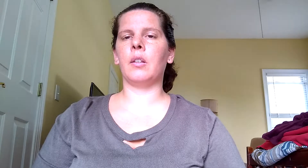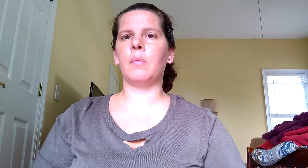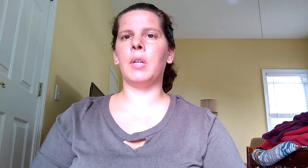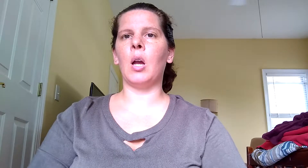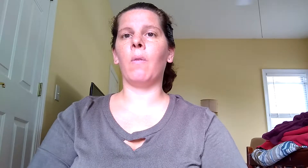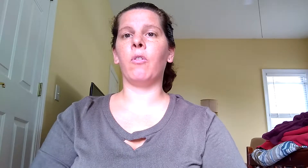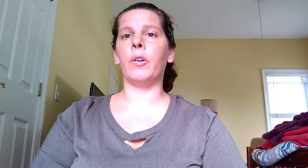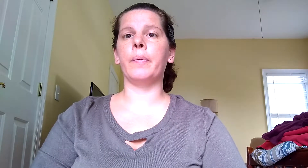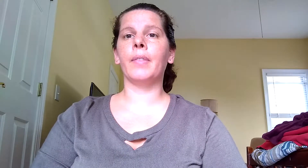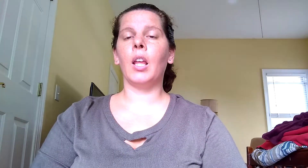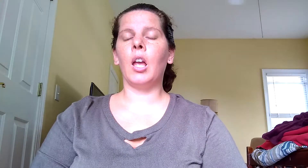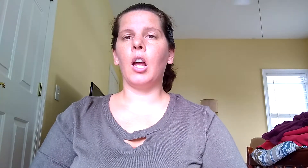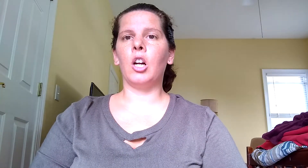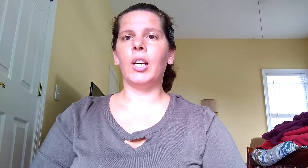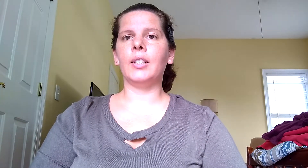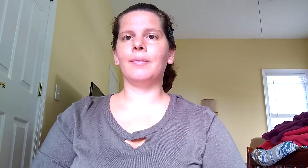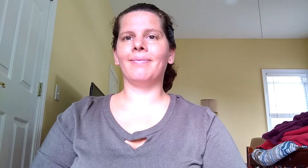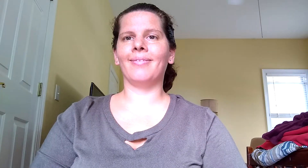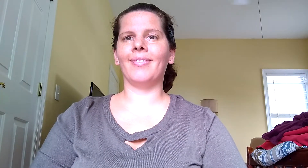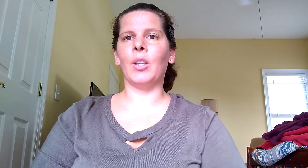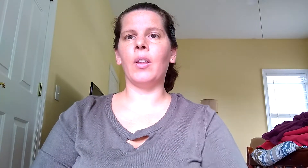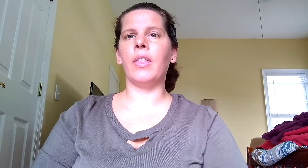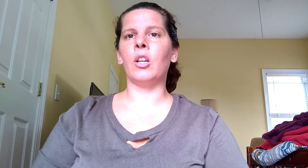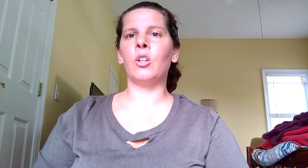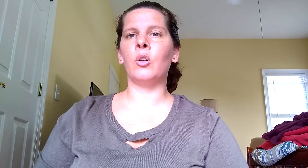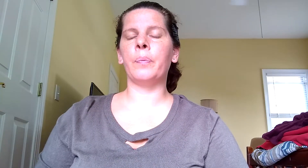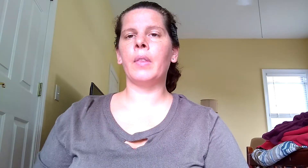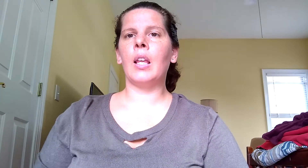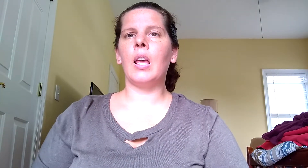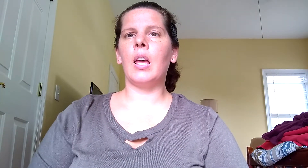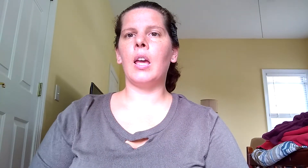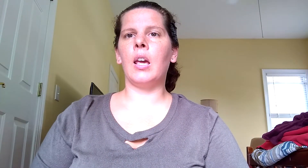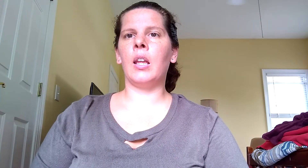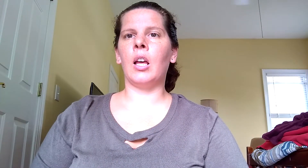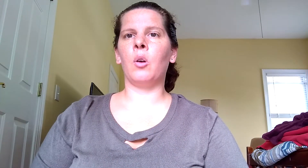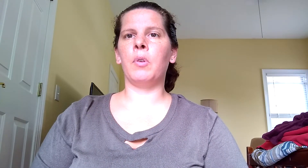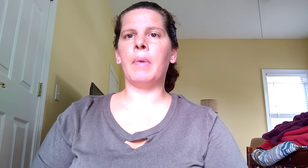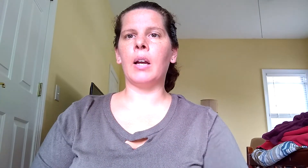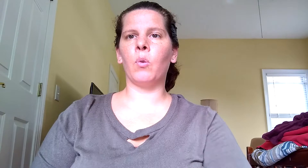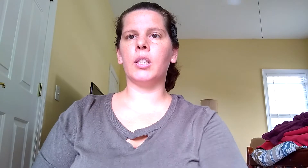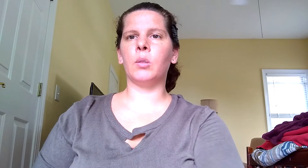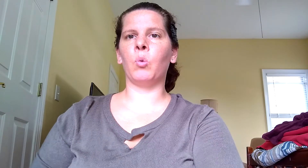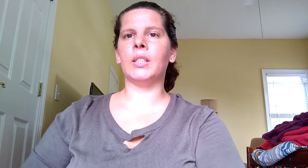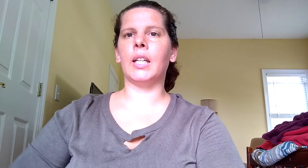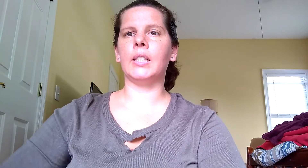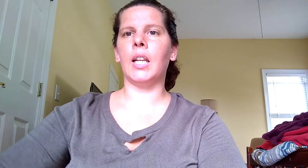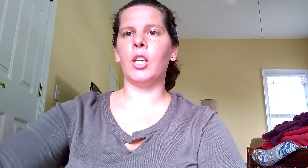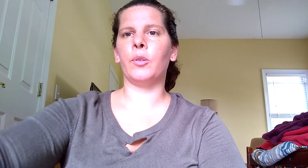be helpful. Alright, thank you, and I'll be back with some more signs later.